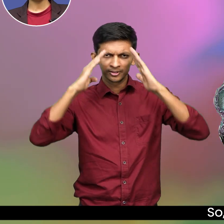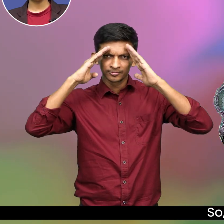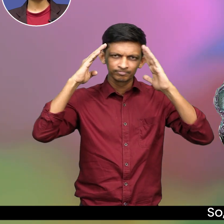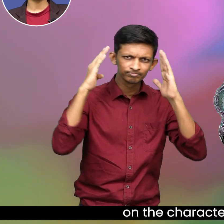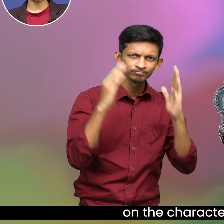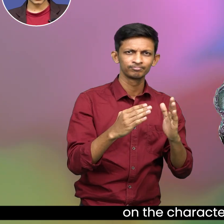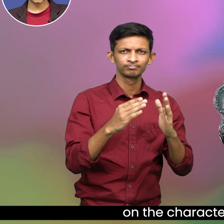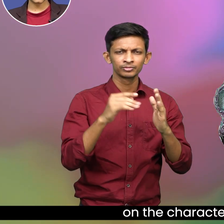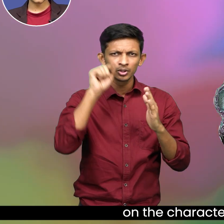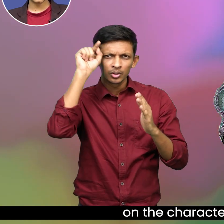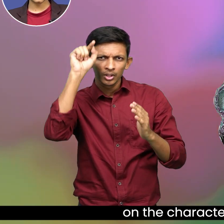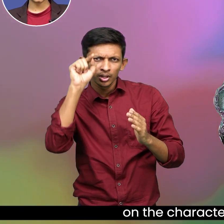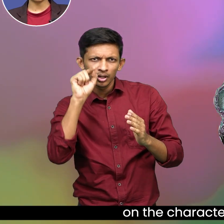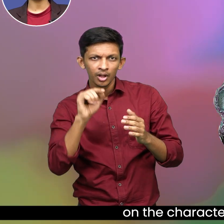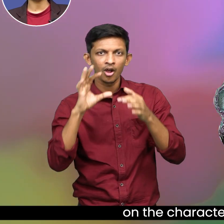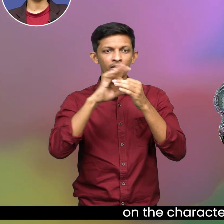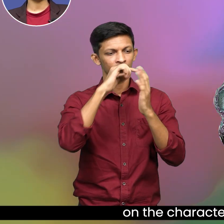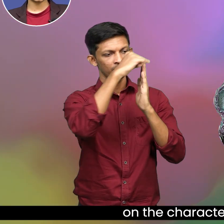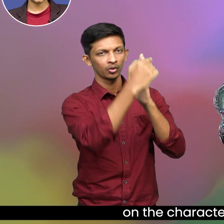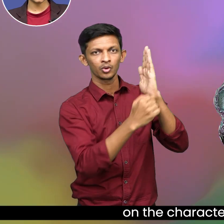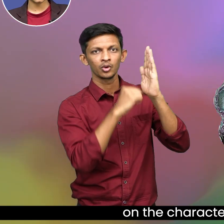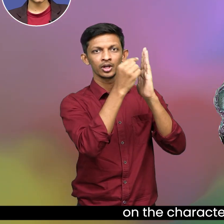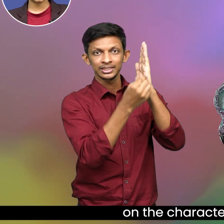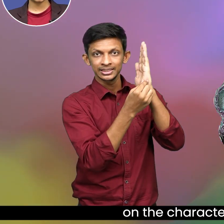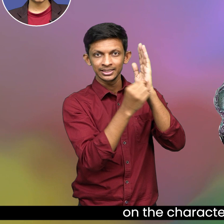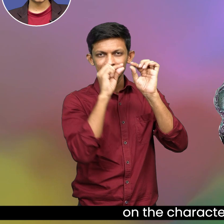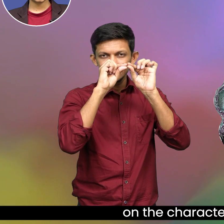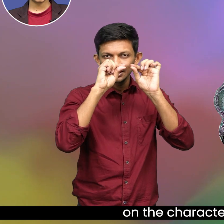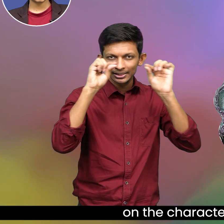now focus on the characteristics of dermal tissues,